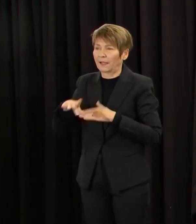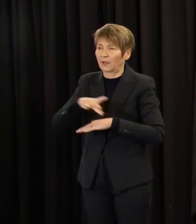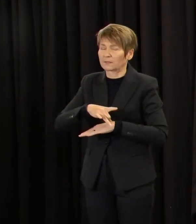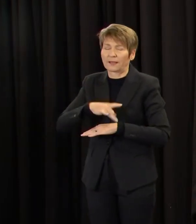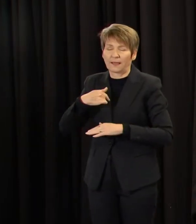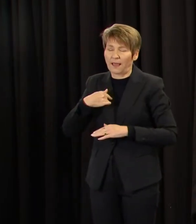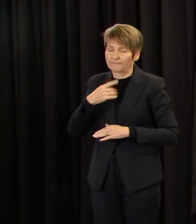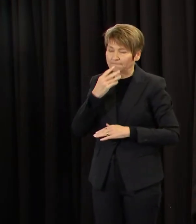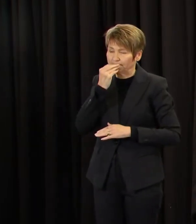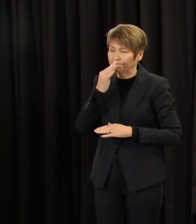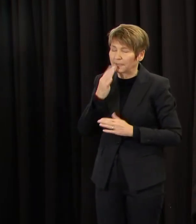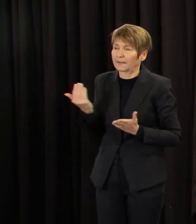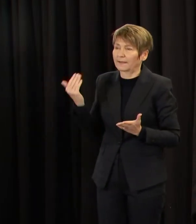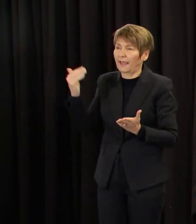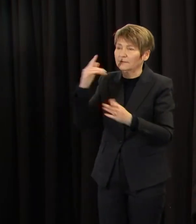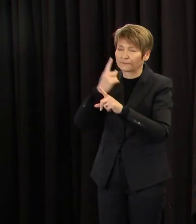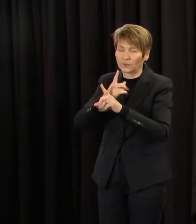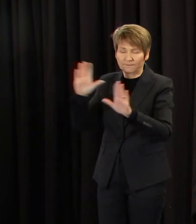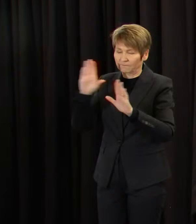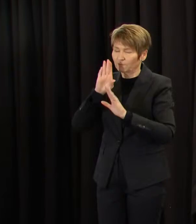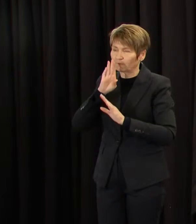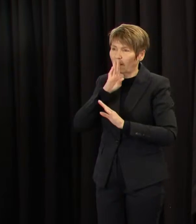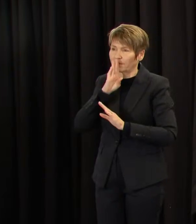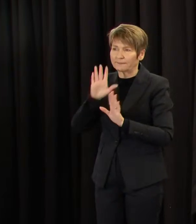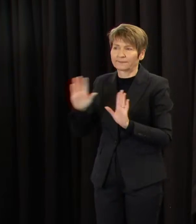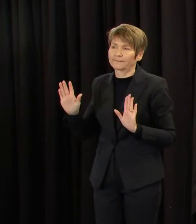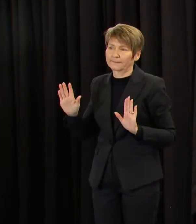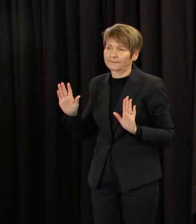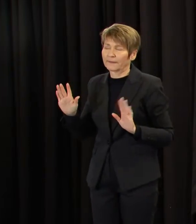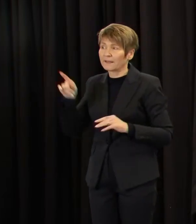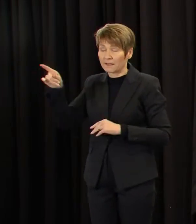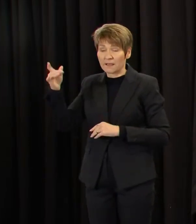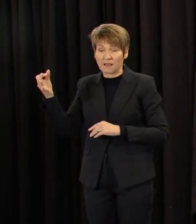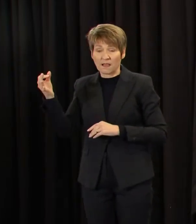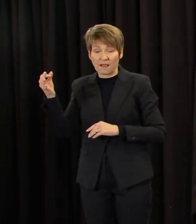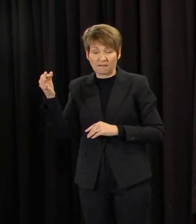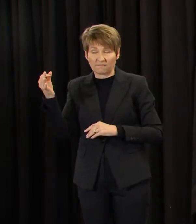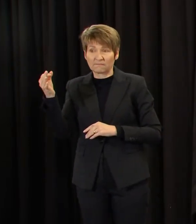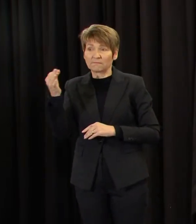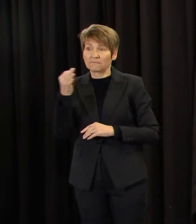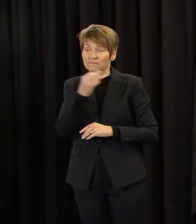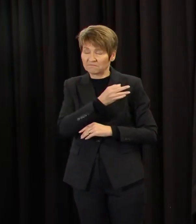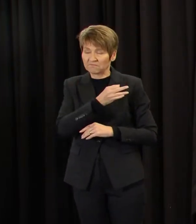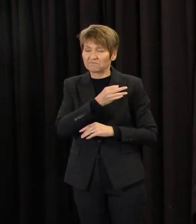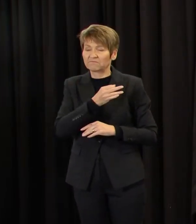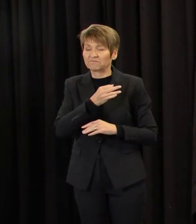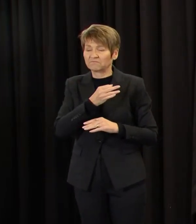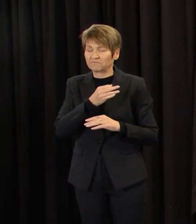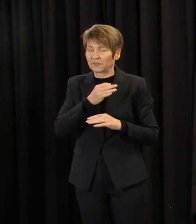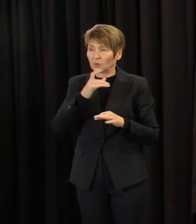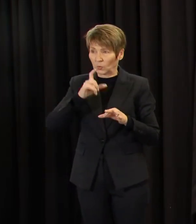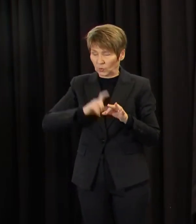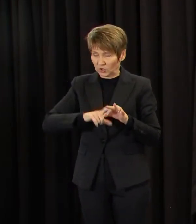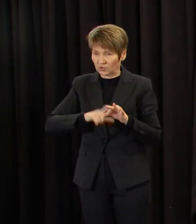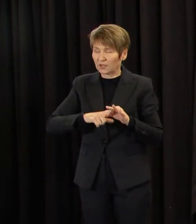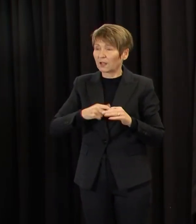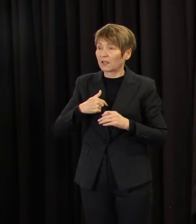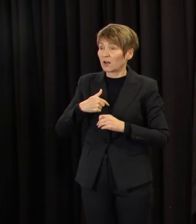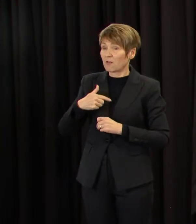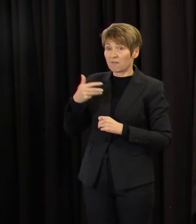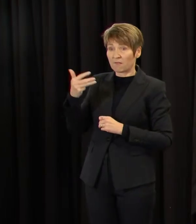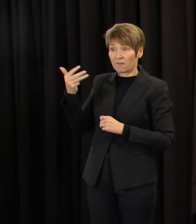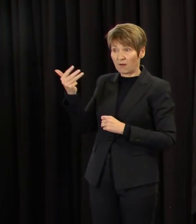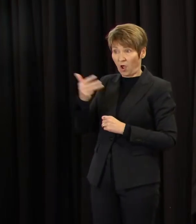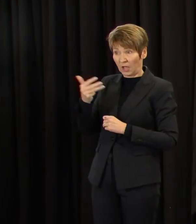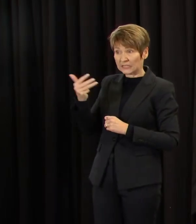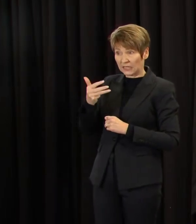infectious in the community in today's numbers? So we don't have a detailed number on that yet. I've got confirmation that 19 of today's cases